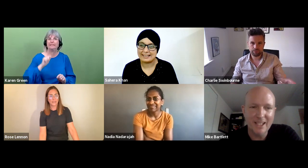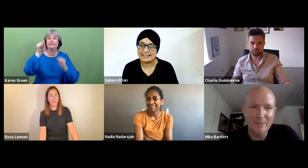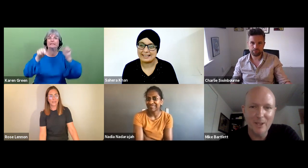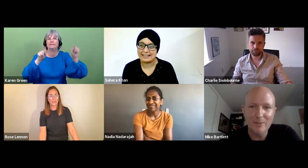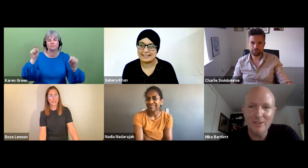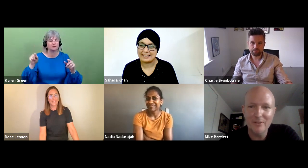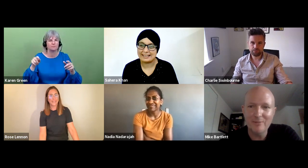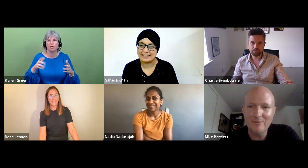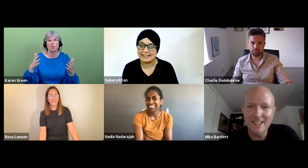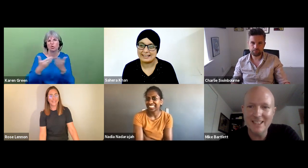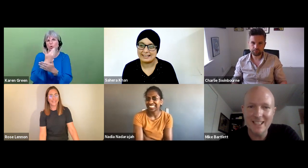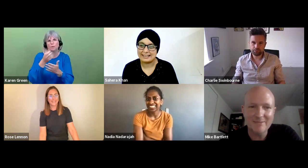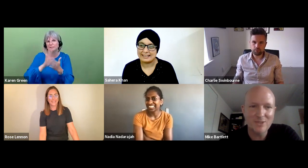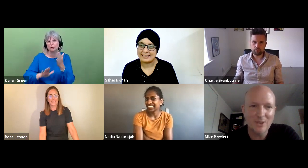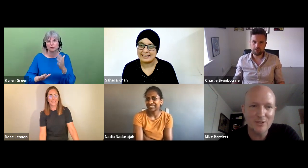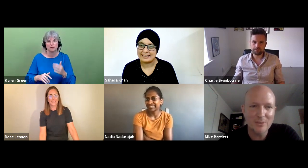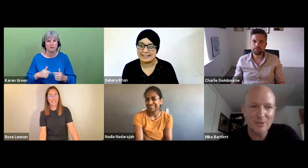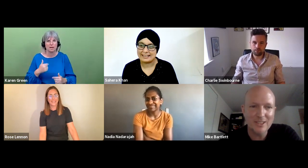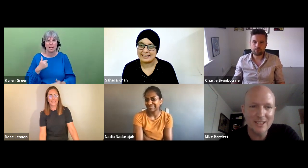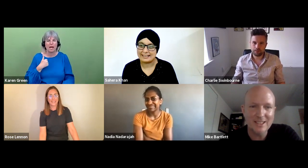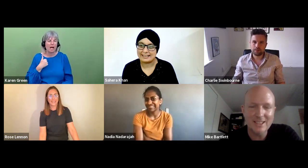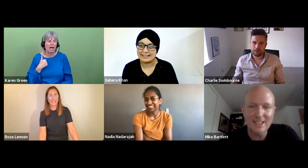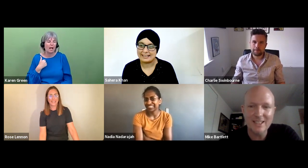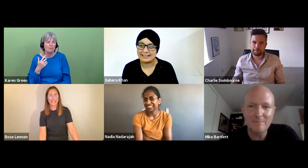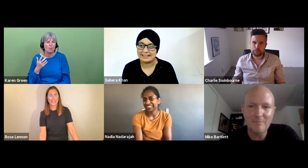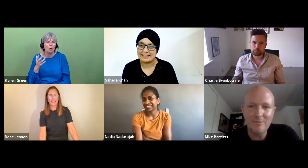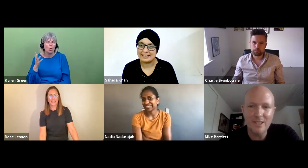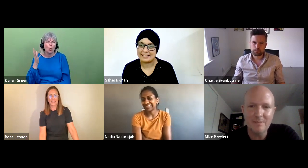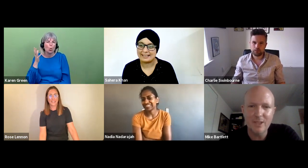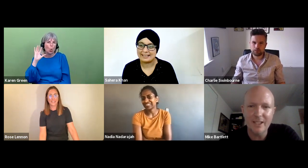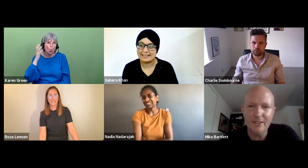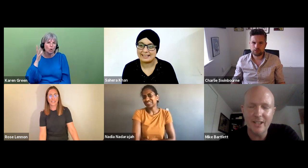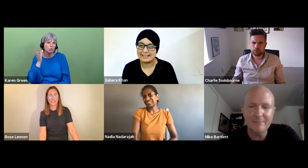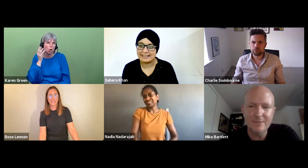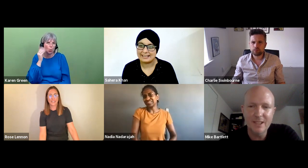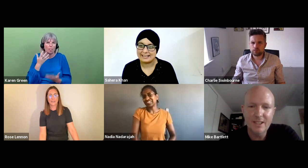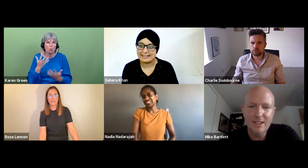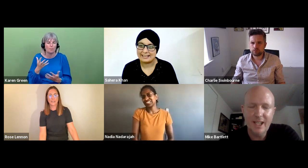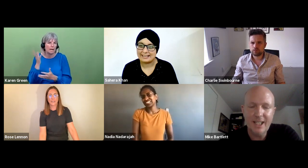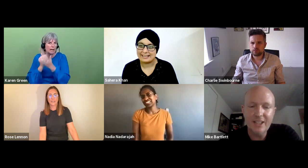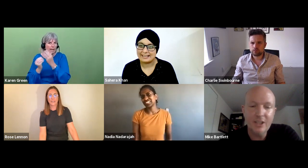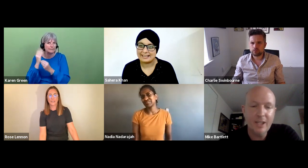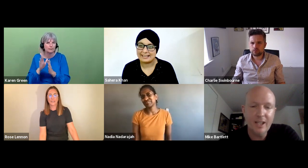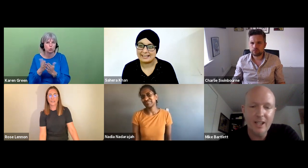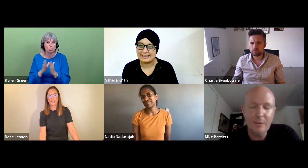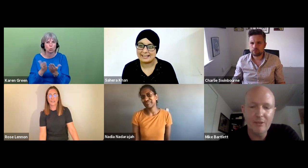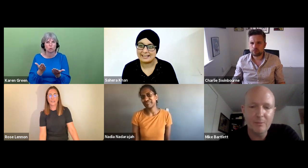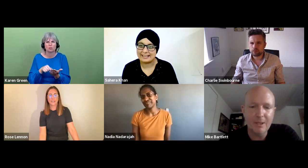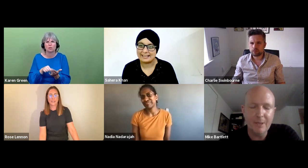at the moment of listening to a lot of books, and it's brilliant. And you know, I went through a period